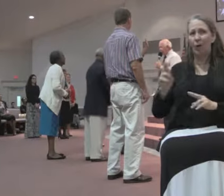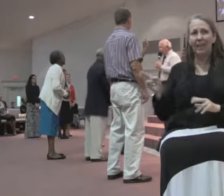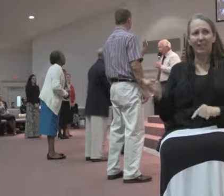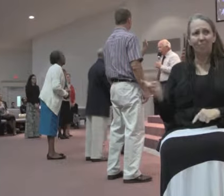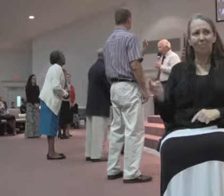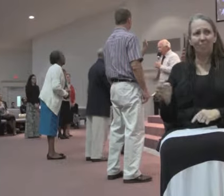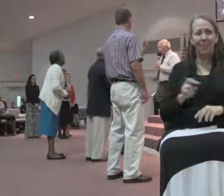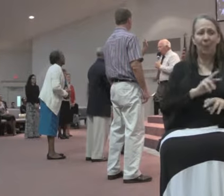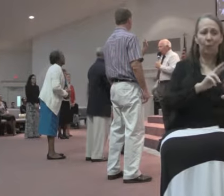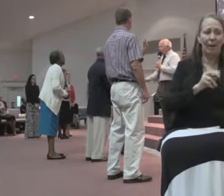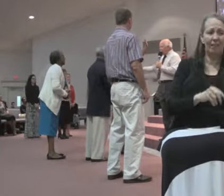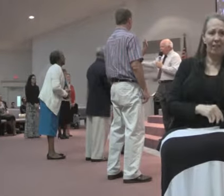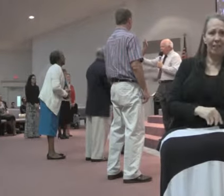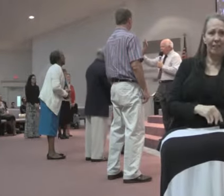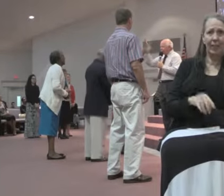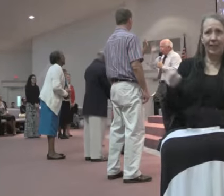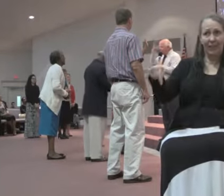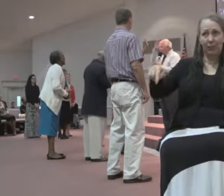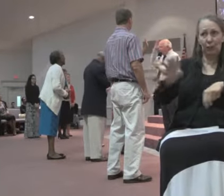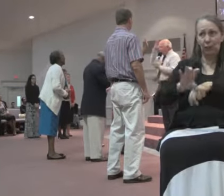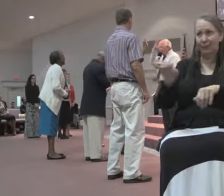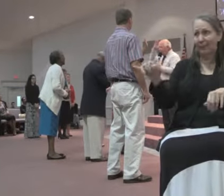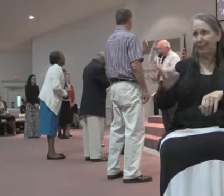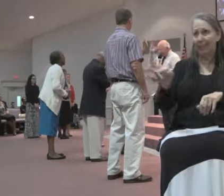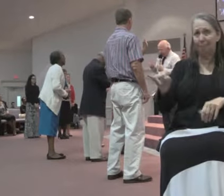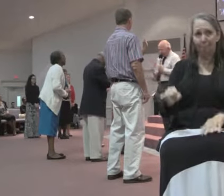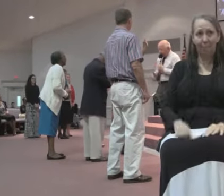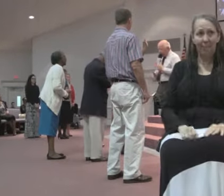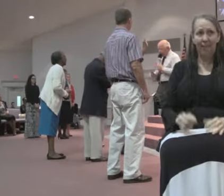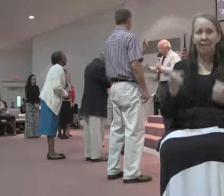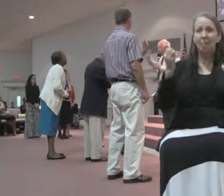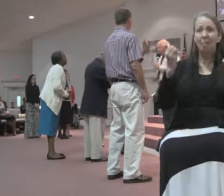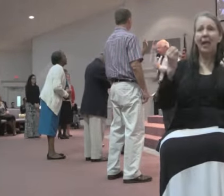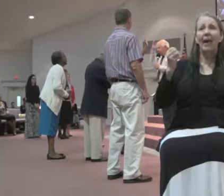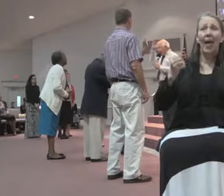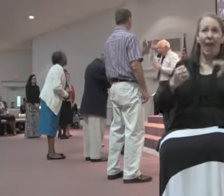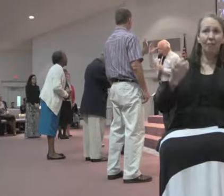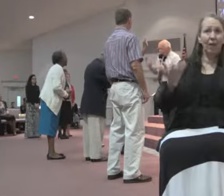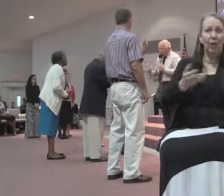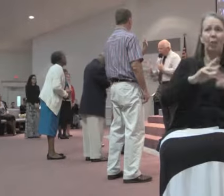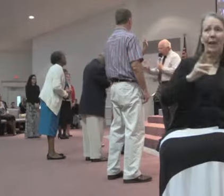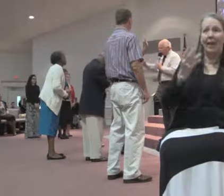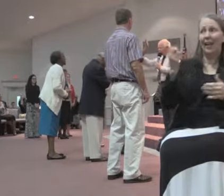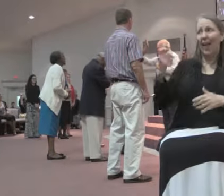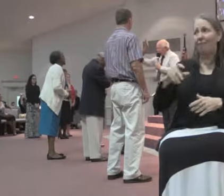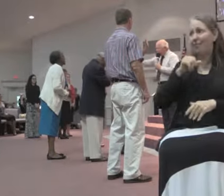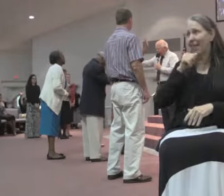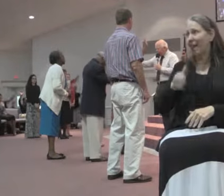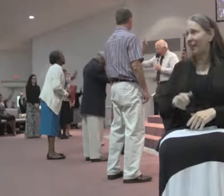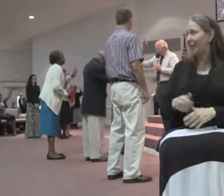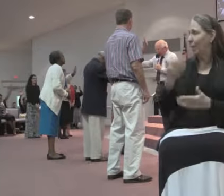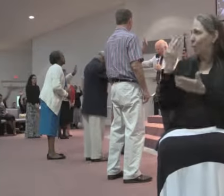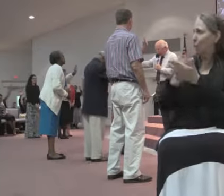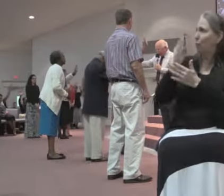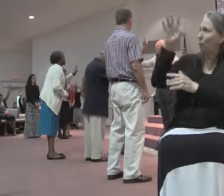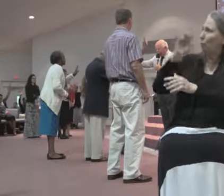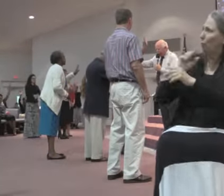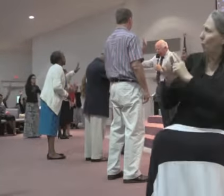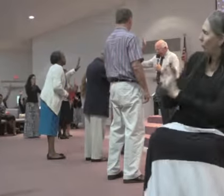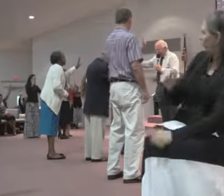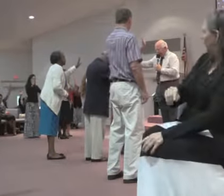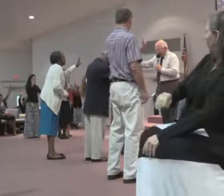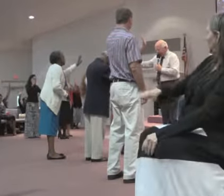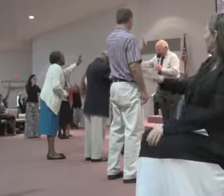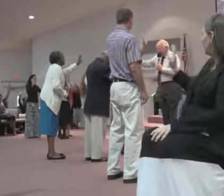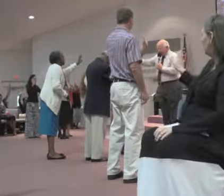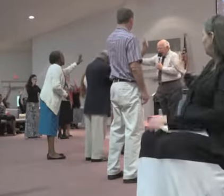God. Lord, I want you to confirm what I have said tonight. Confirm your word by stretching forth your hand